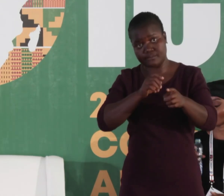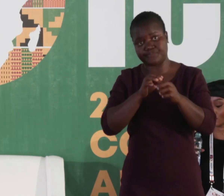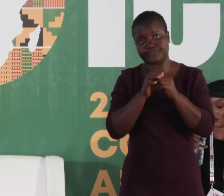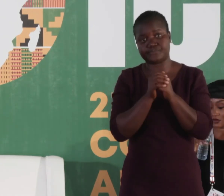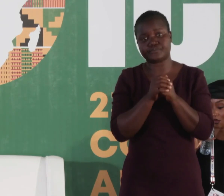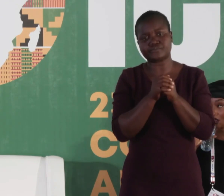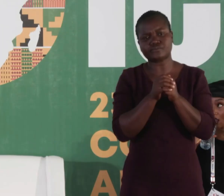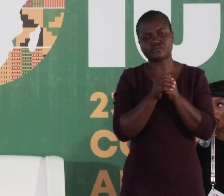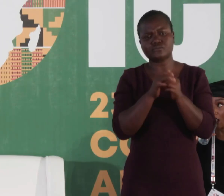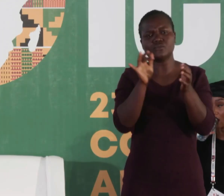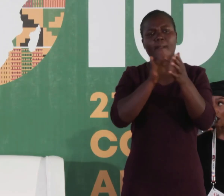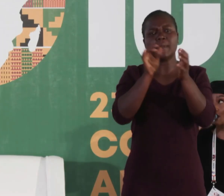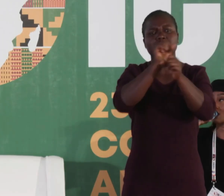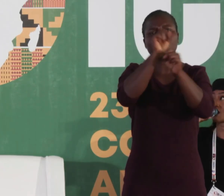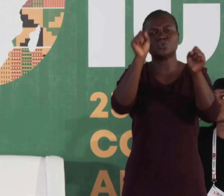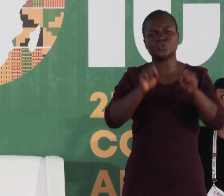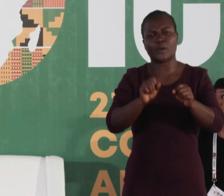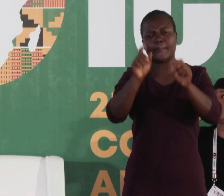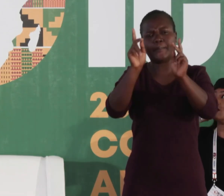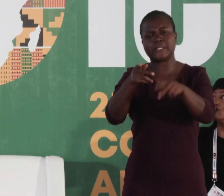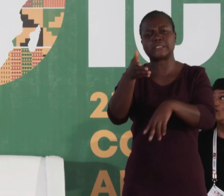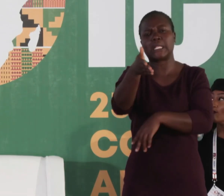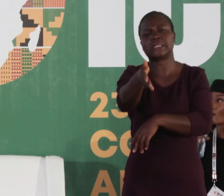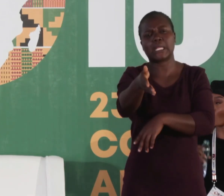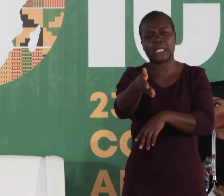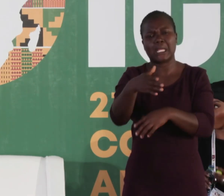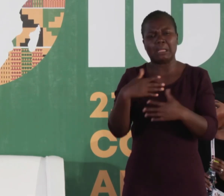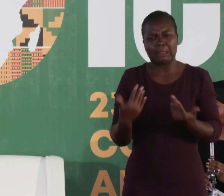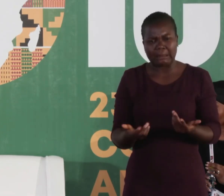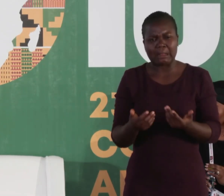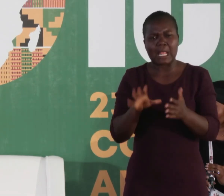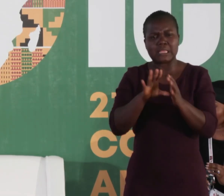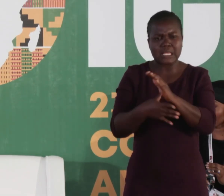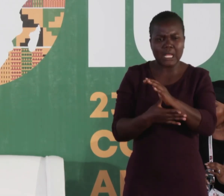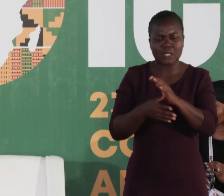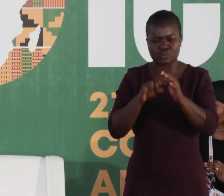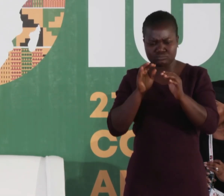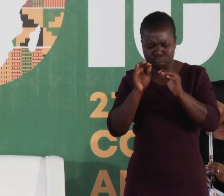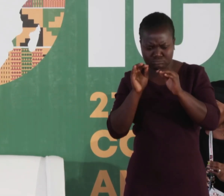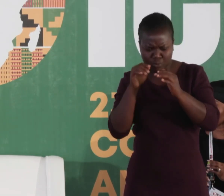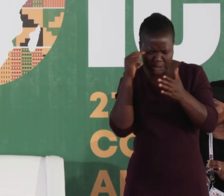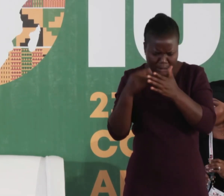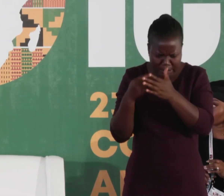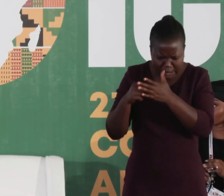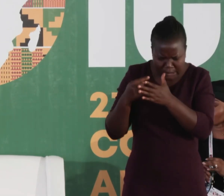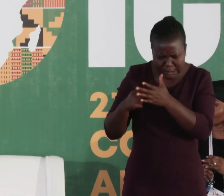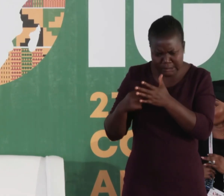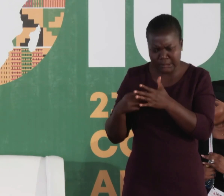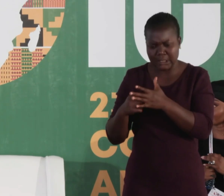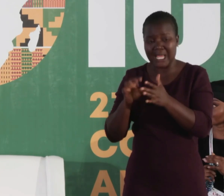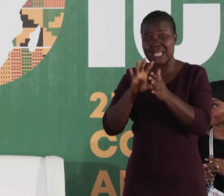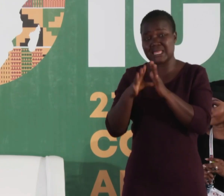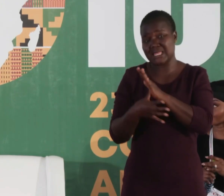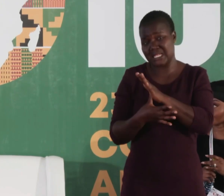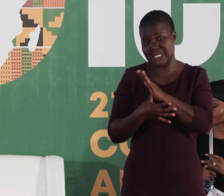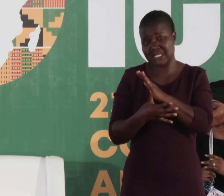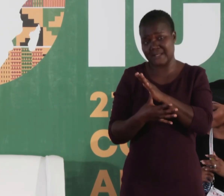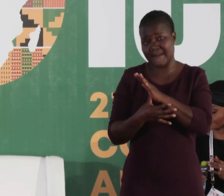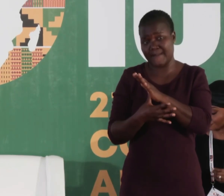the pharmacist questionnaire were analyzed descriptively in Stata. Then the interviews that